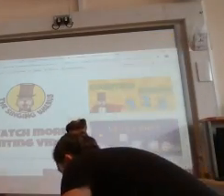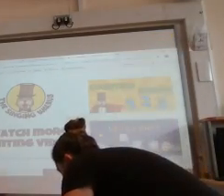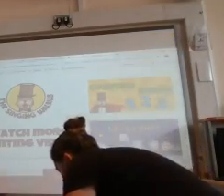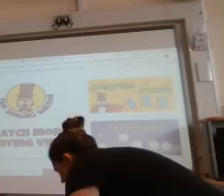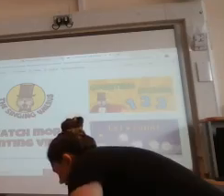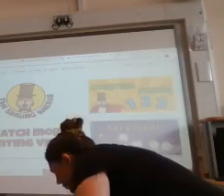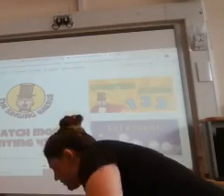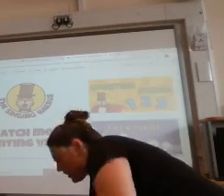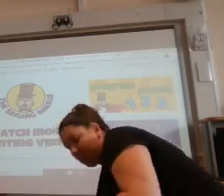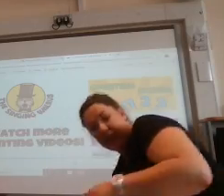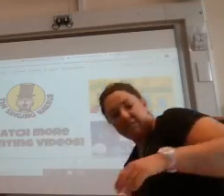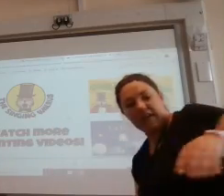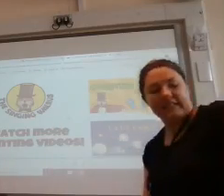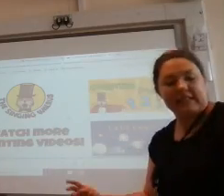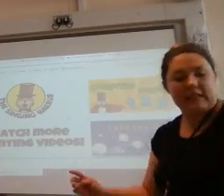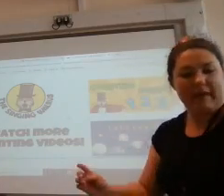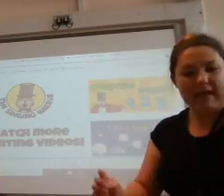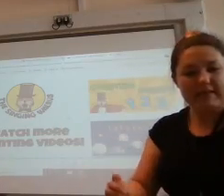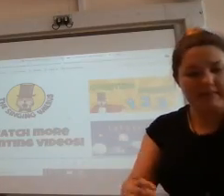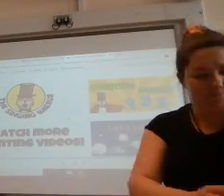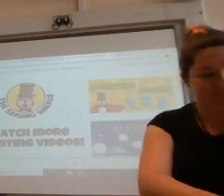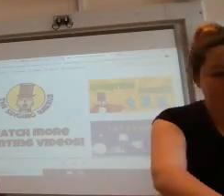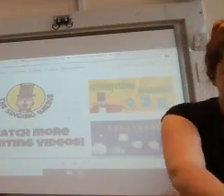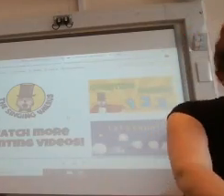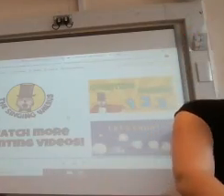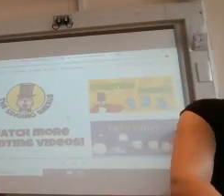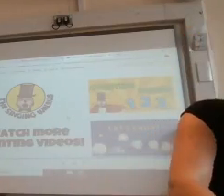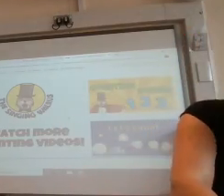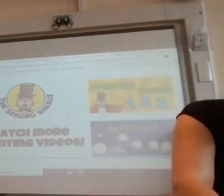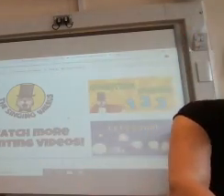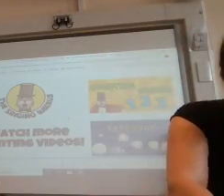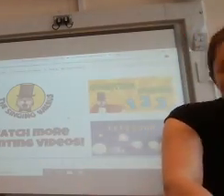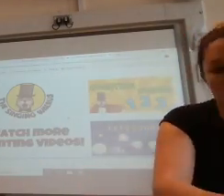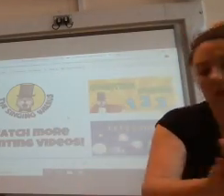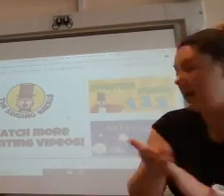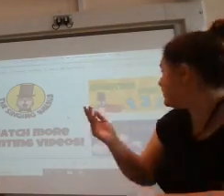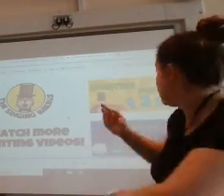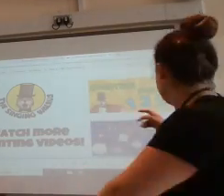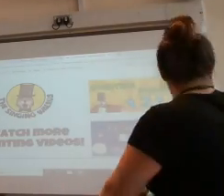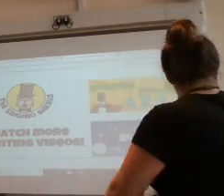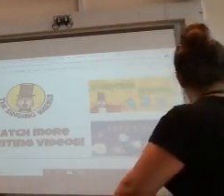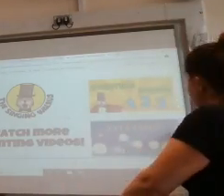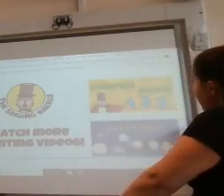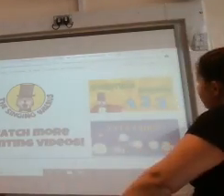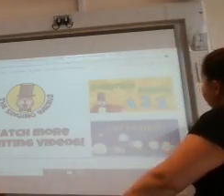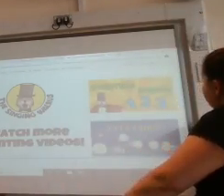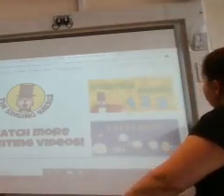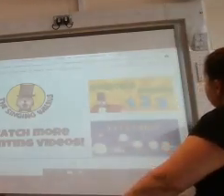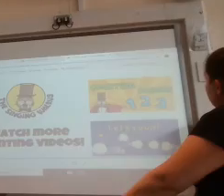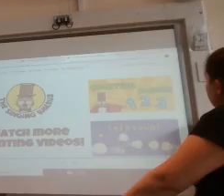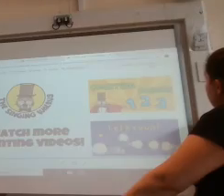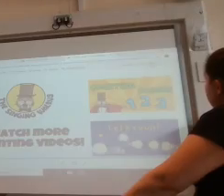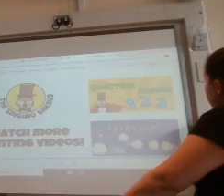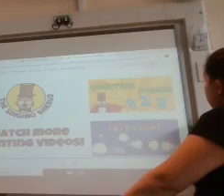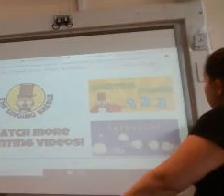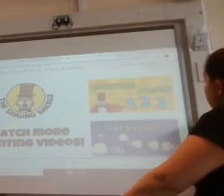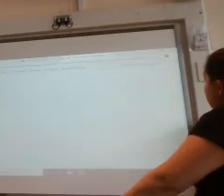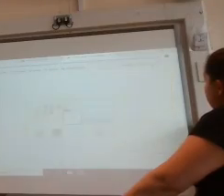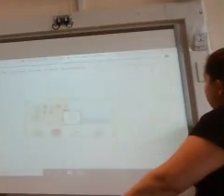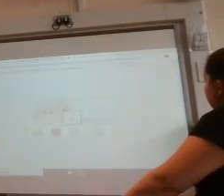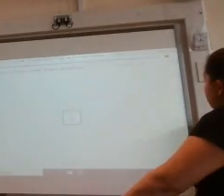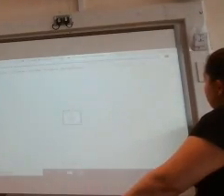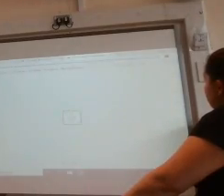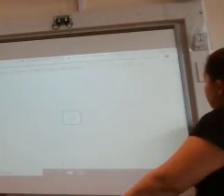Mm-hmm. So let me get our 10 animals that we're going to find in the bed. Get ourselves organized. Okay, you ready, Leanne? I'm ready.